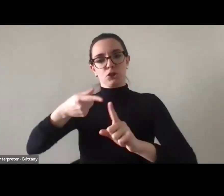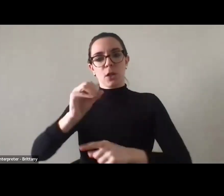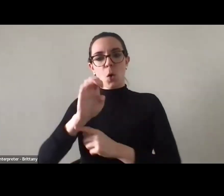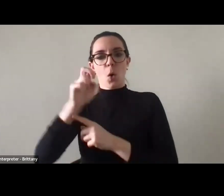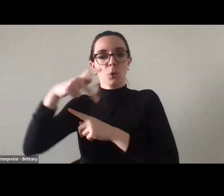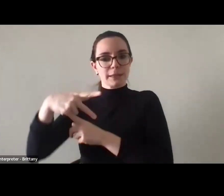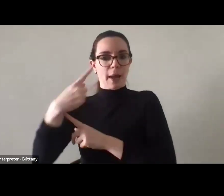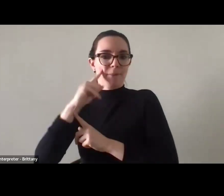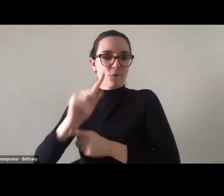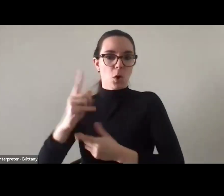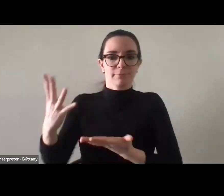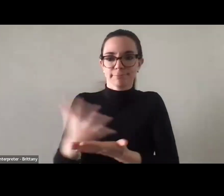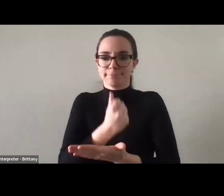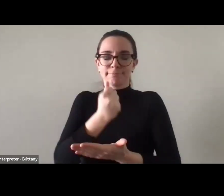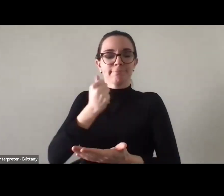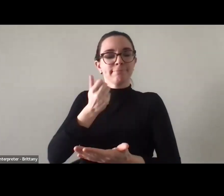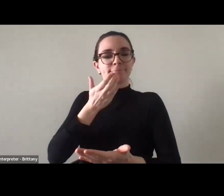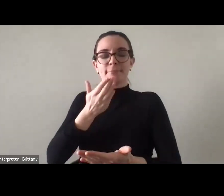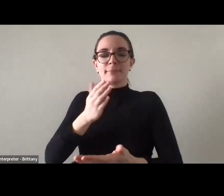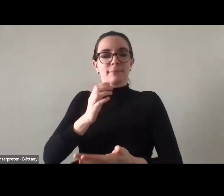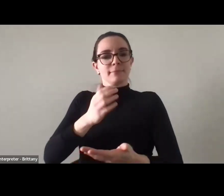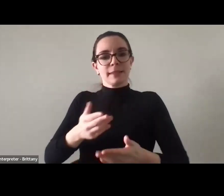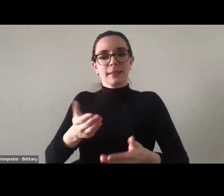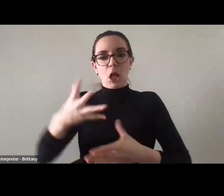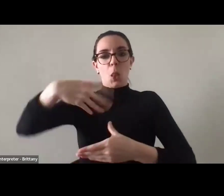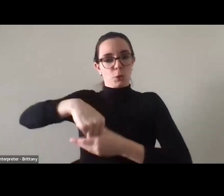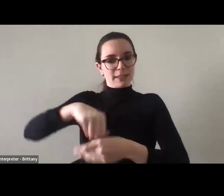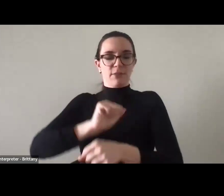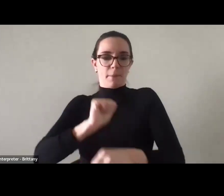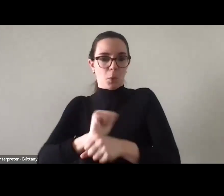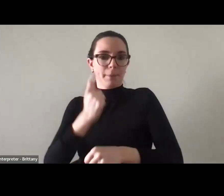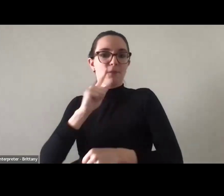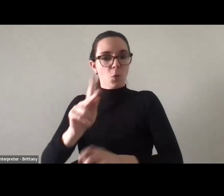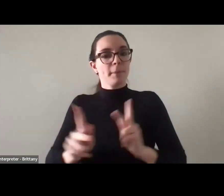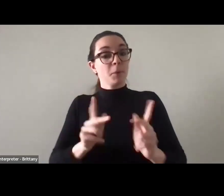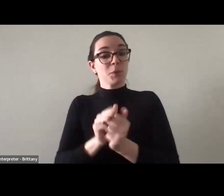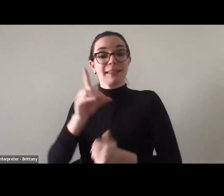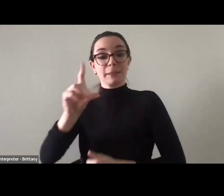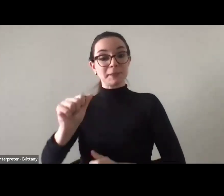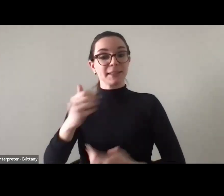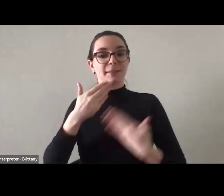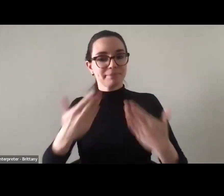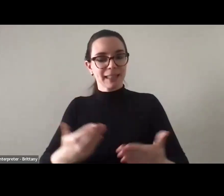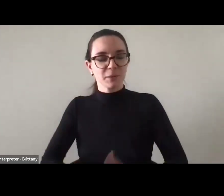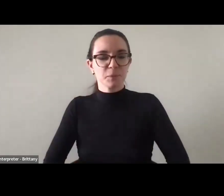gainful, inclusive employment opportunities and careers for diverse people with disabilities. Thanks.